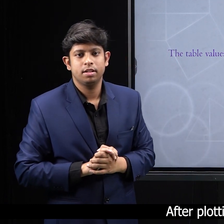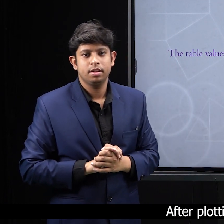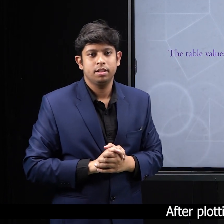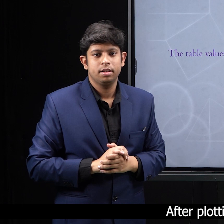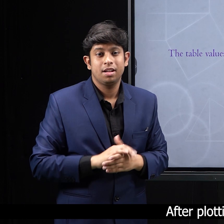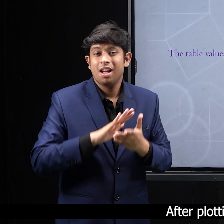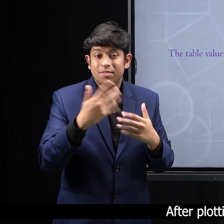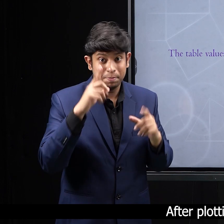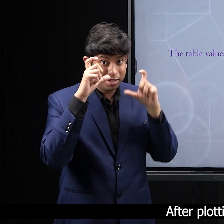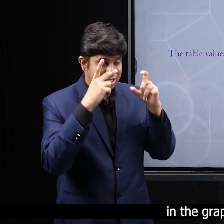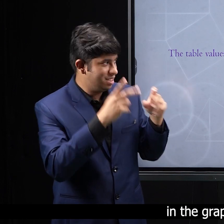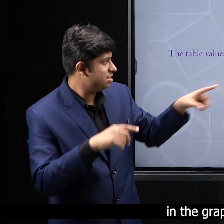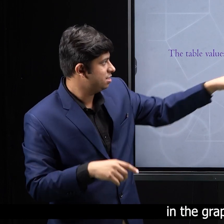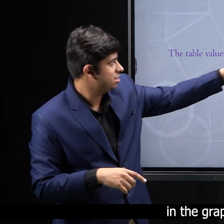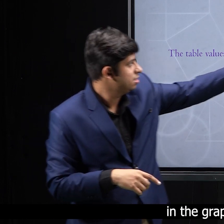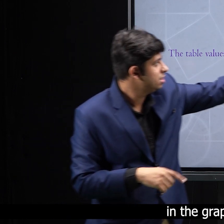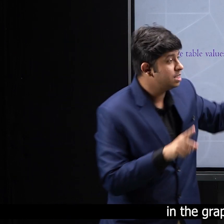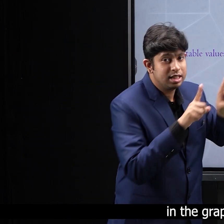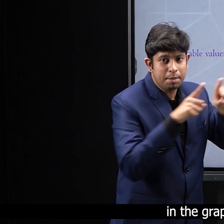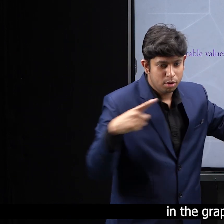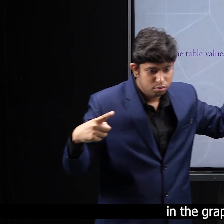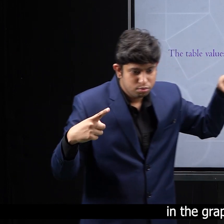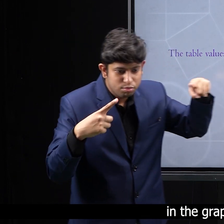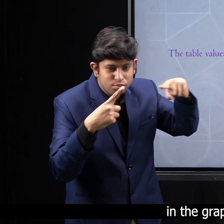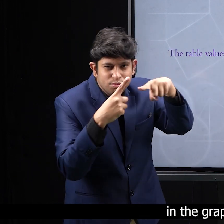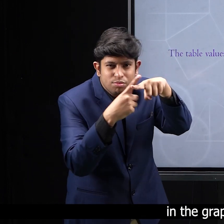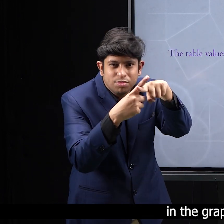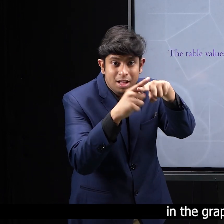After plotting the above points in the graph will be